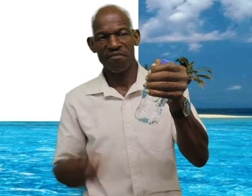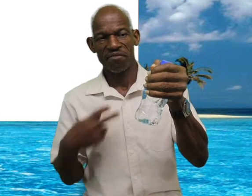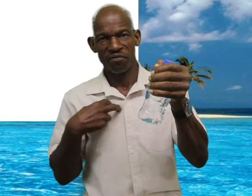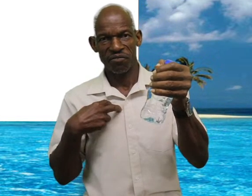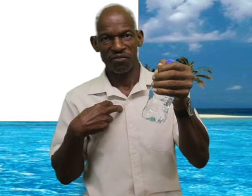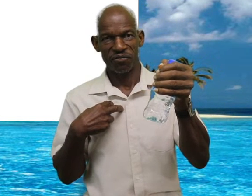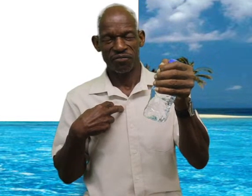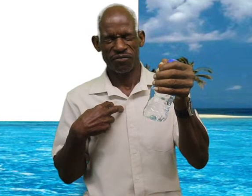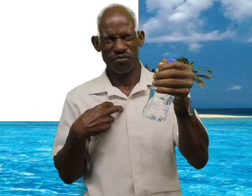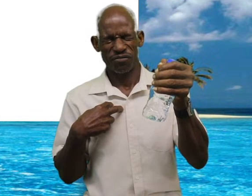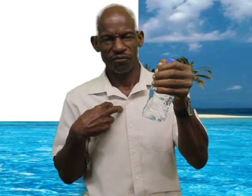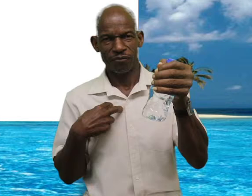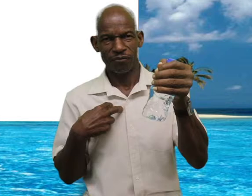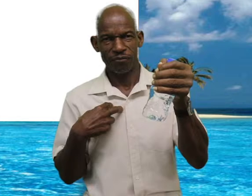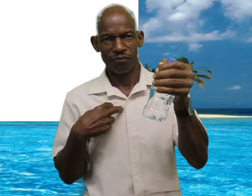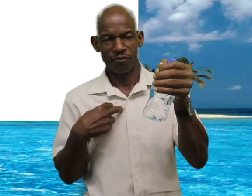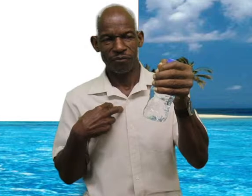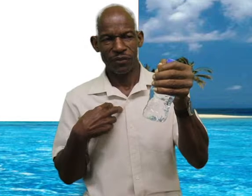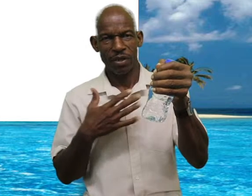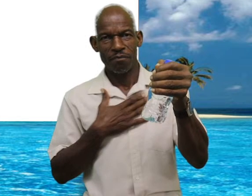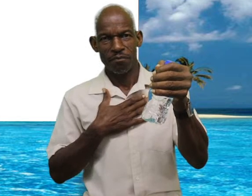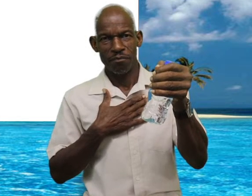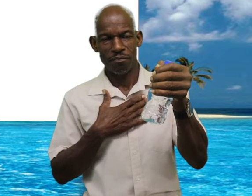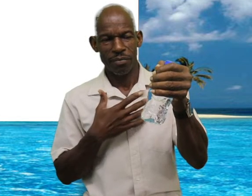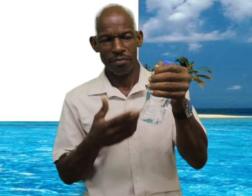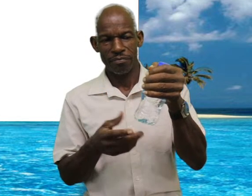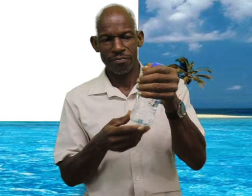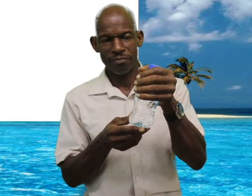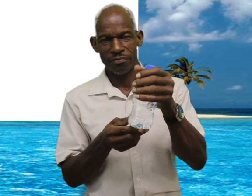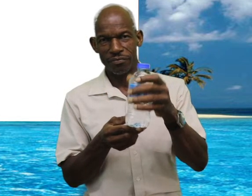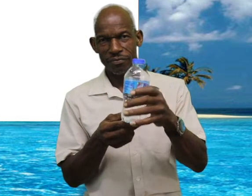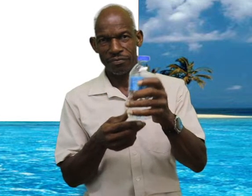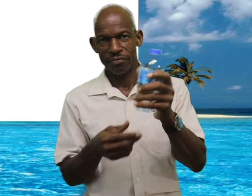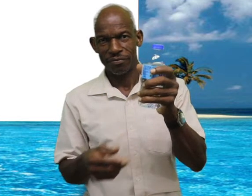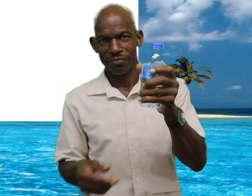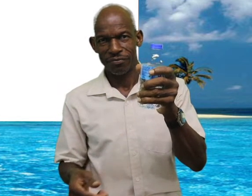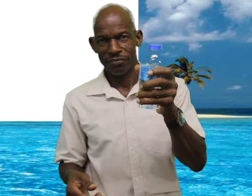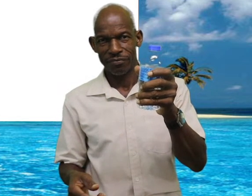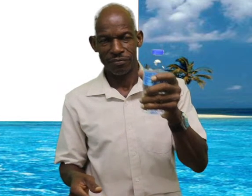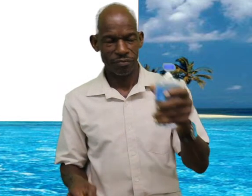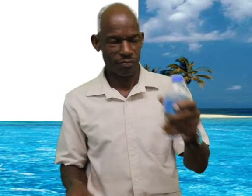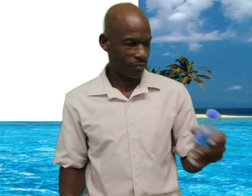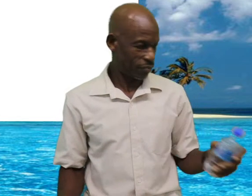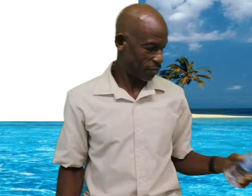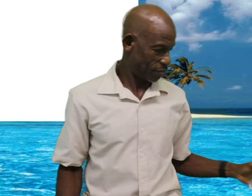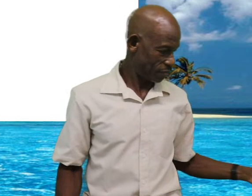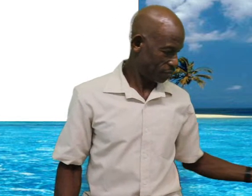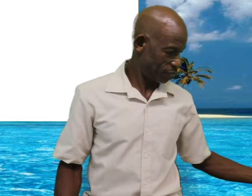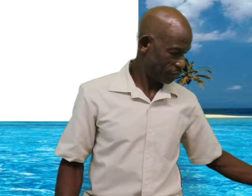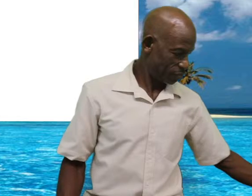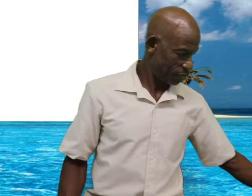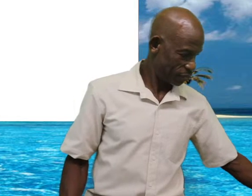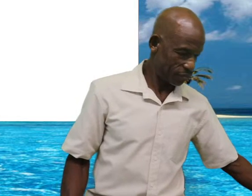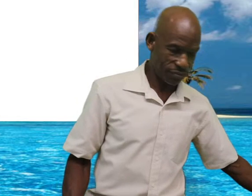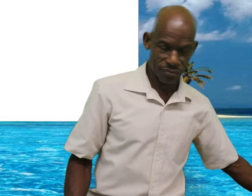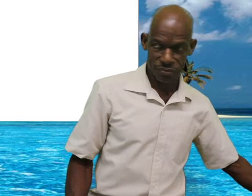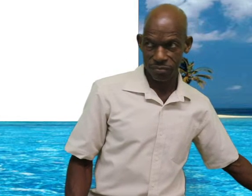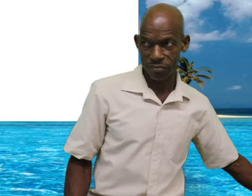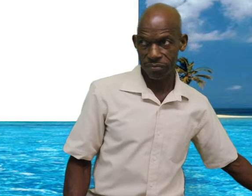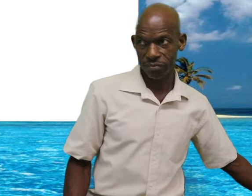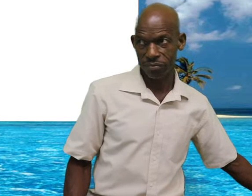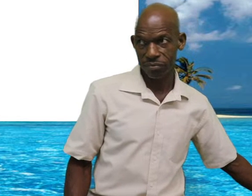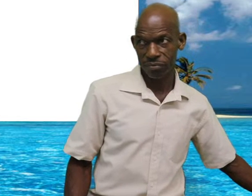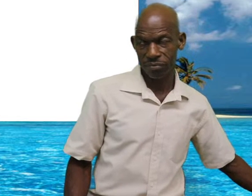have something, I'm telling you I have it. Or I also could